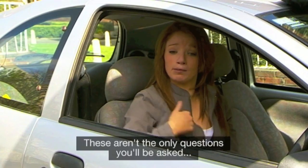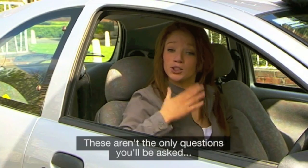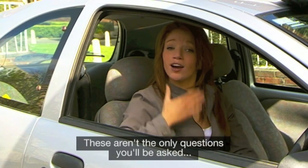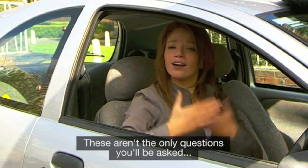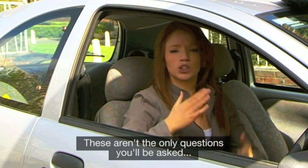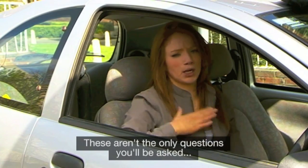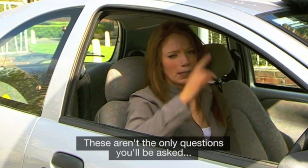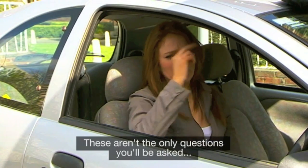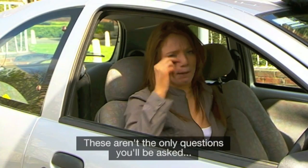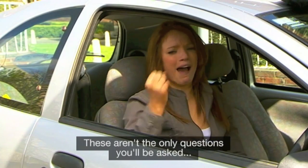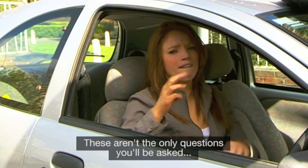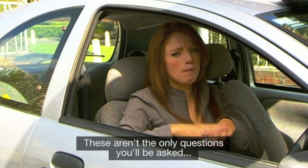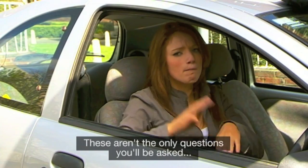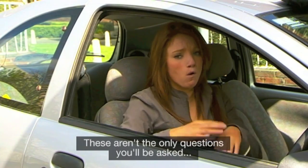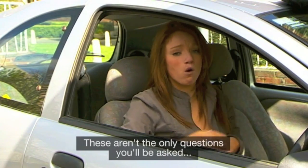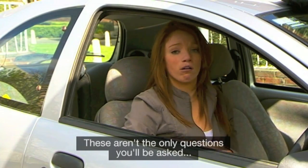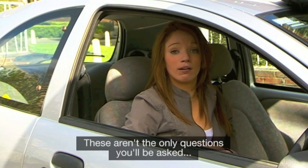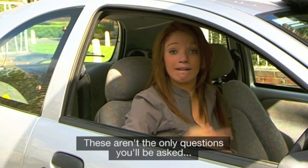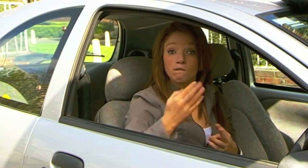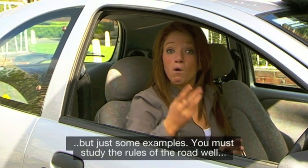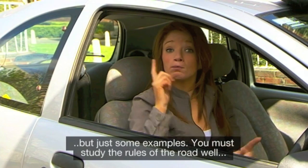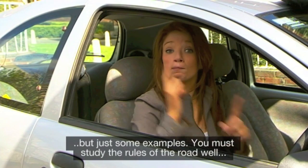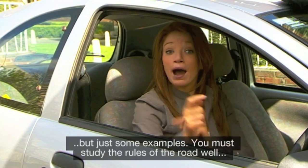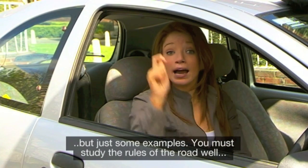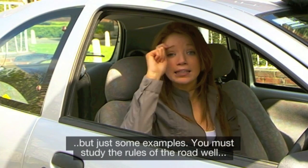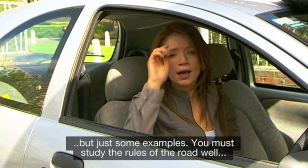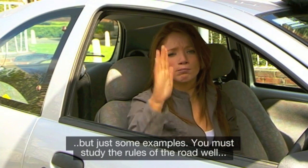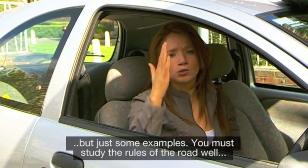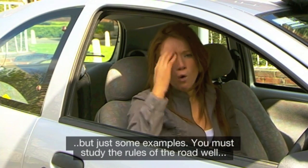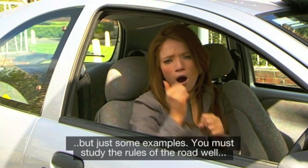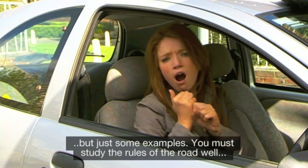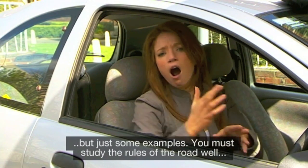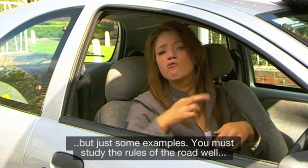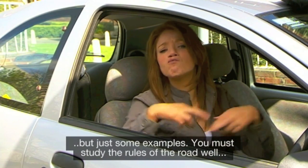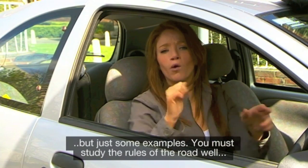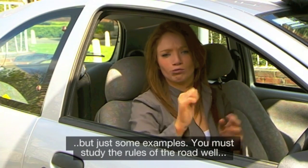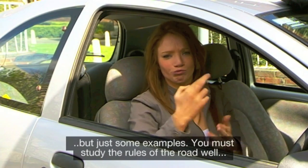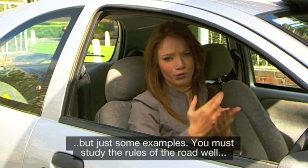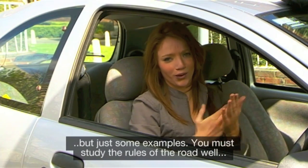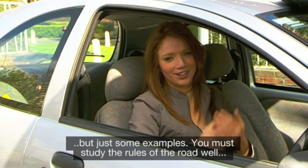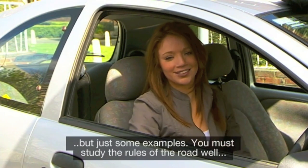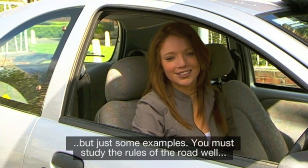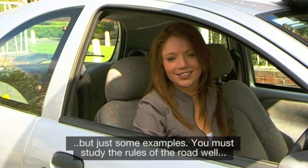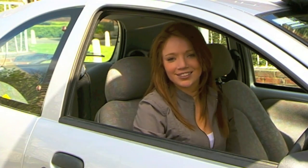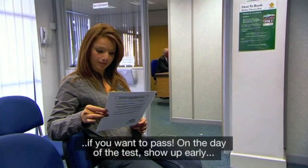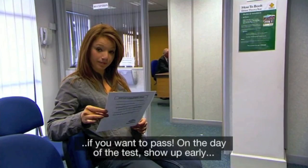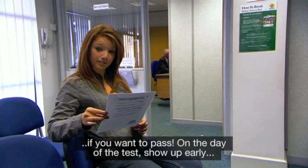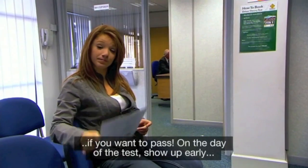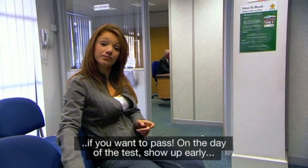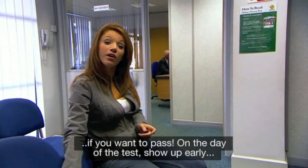These aren't the only questions you'll be asked, but just some examples. You need to study the rules of the road well if you want to pass. On